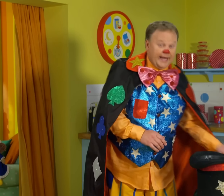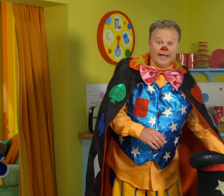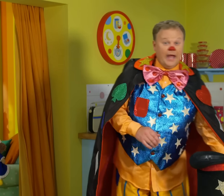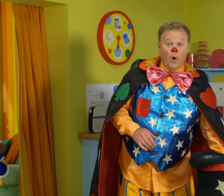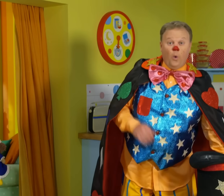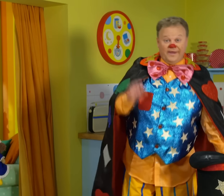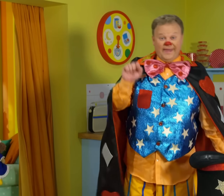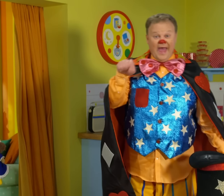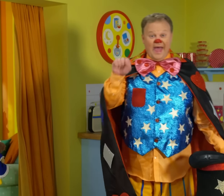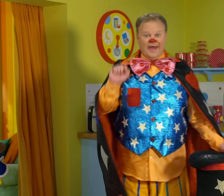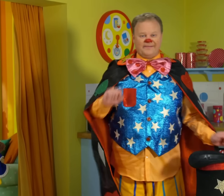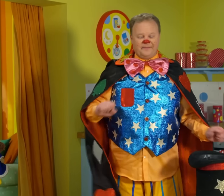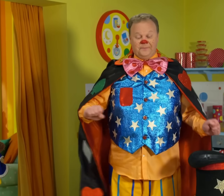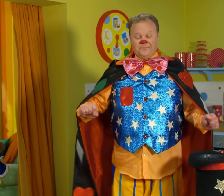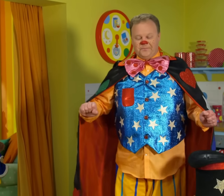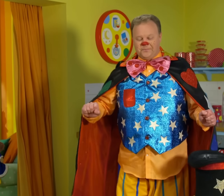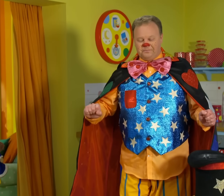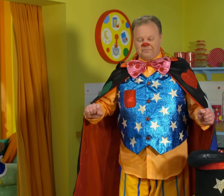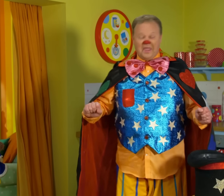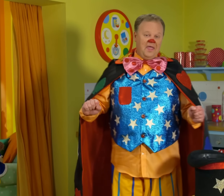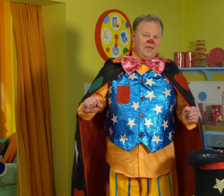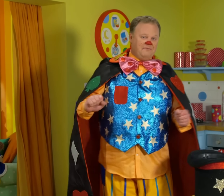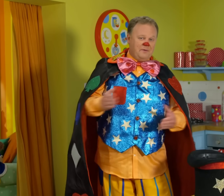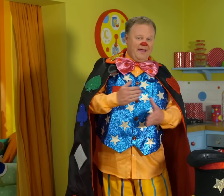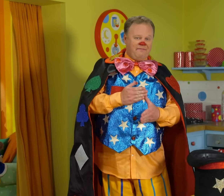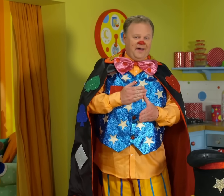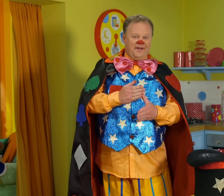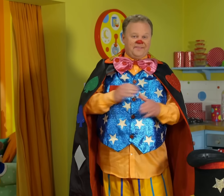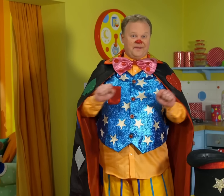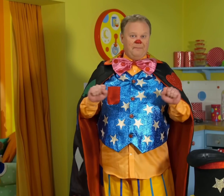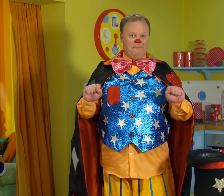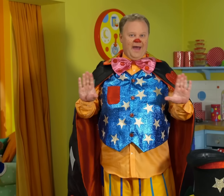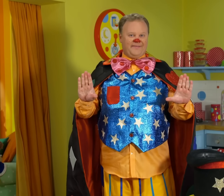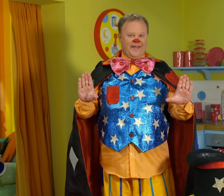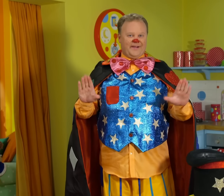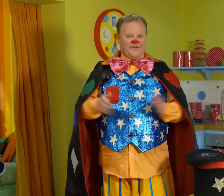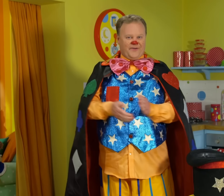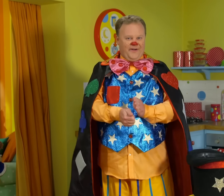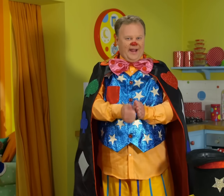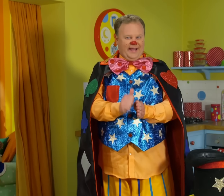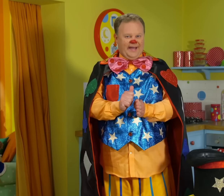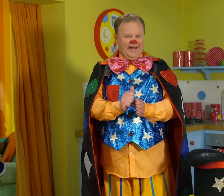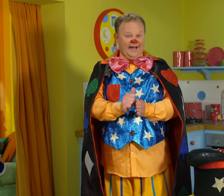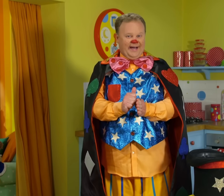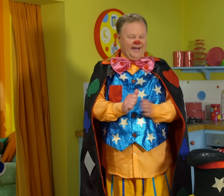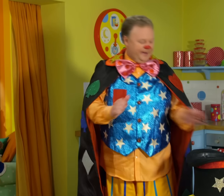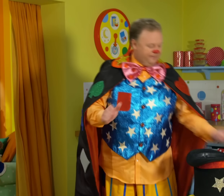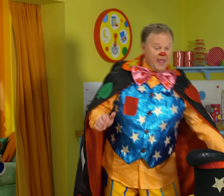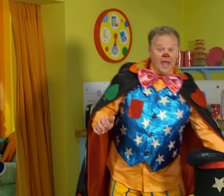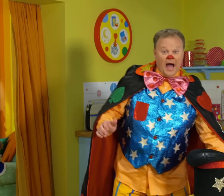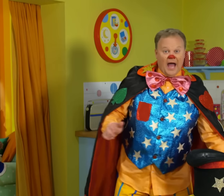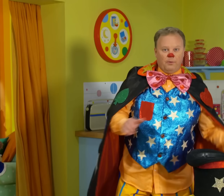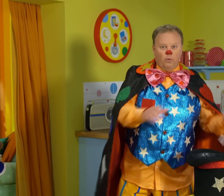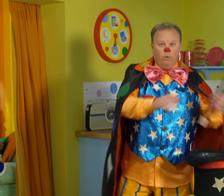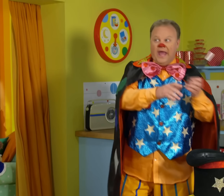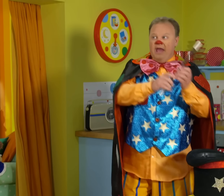us? Oh, yes. For my first magic trick, I will wave